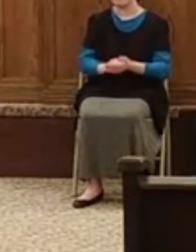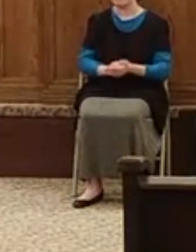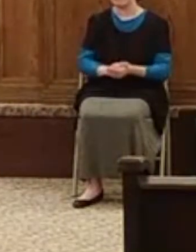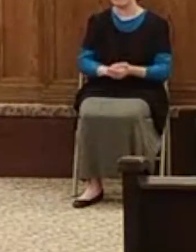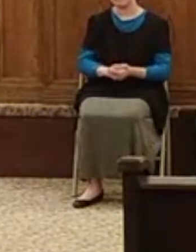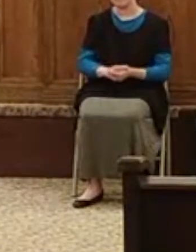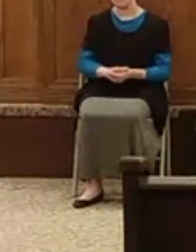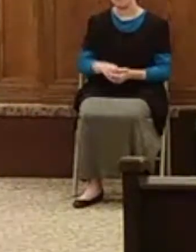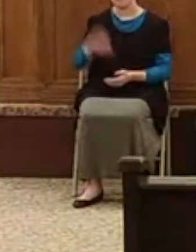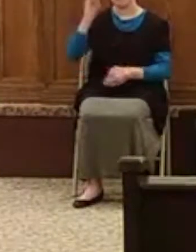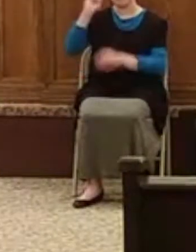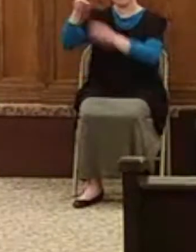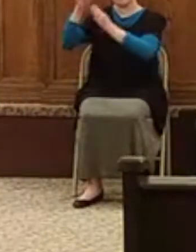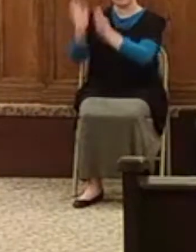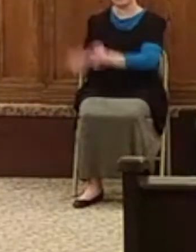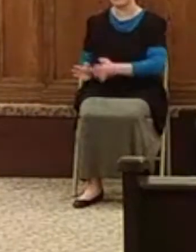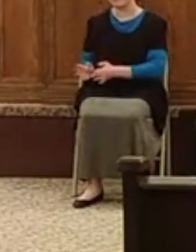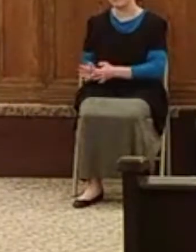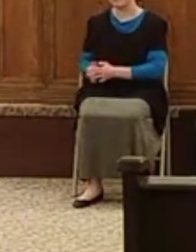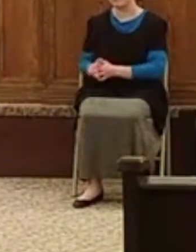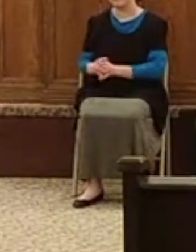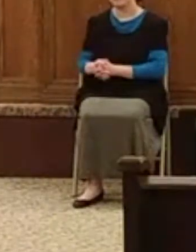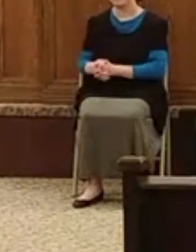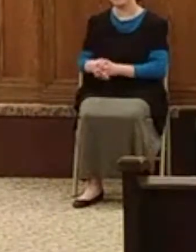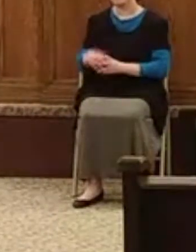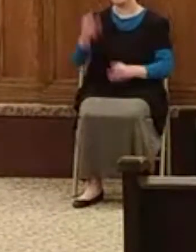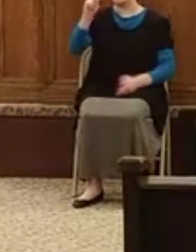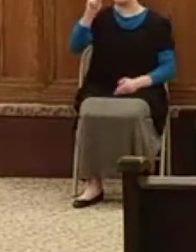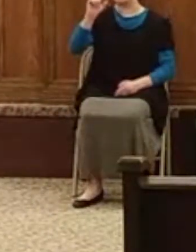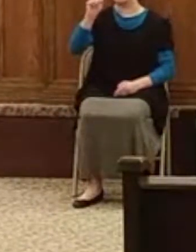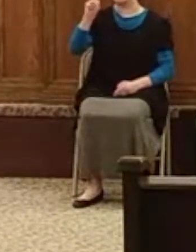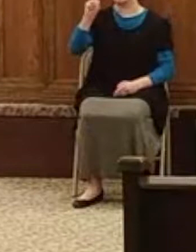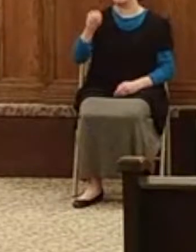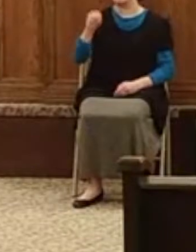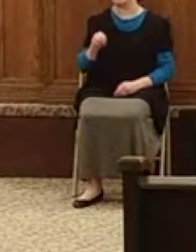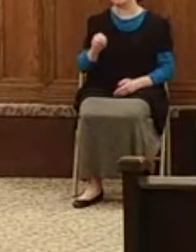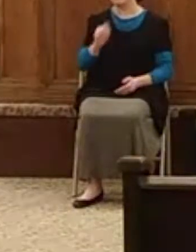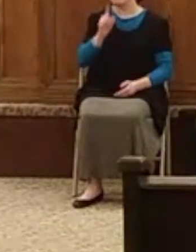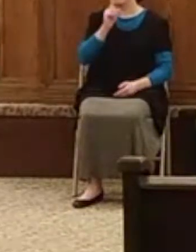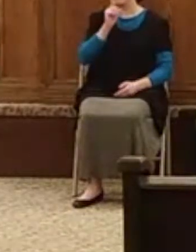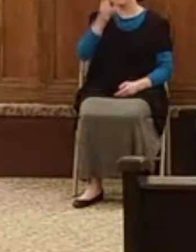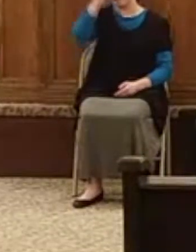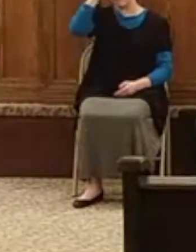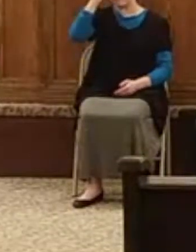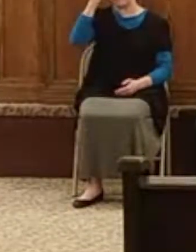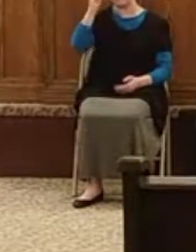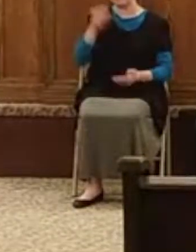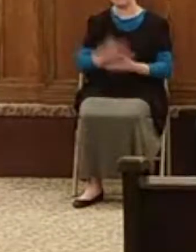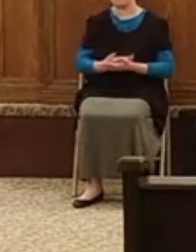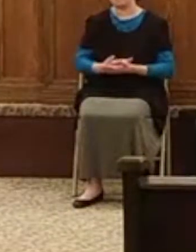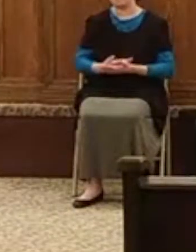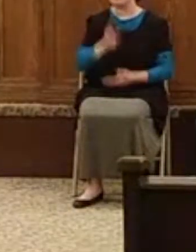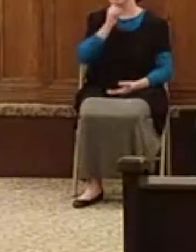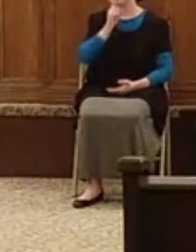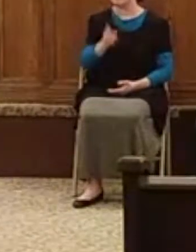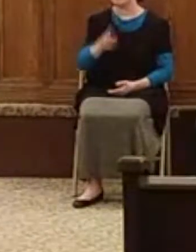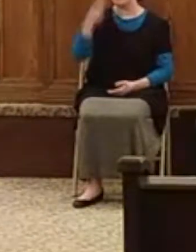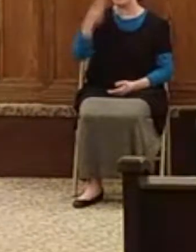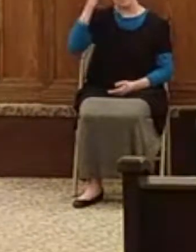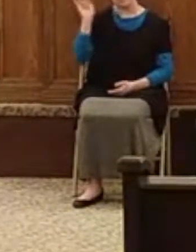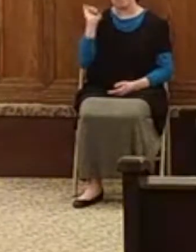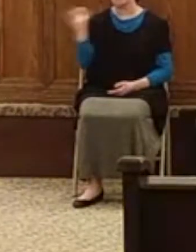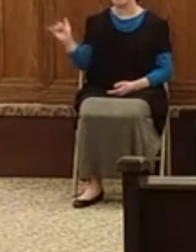a pastoral epistle, amen, to Timothy, his son, in the gospel. He said,